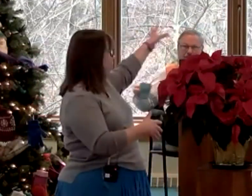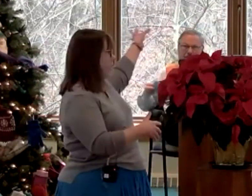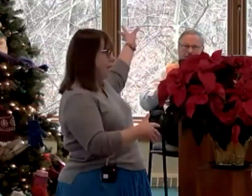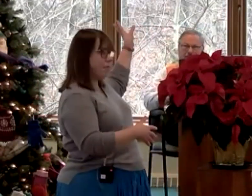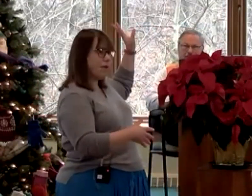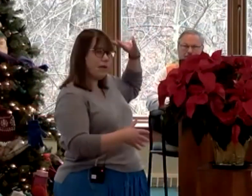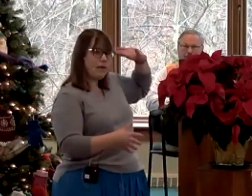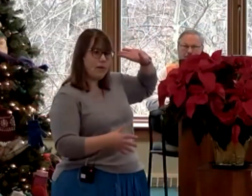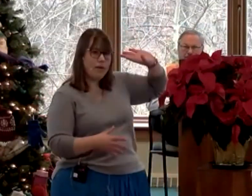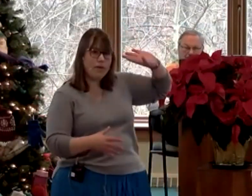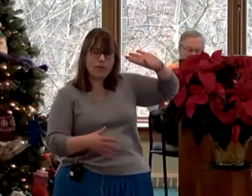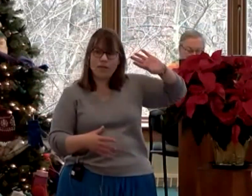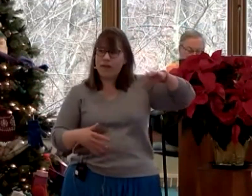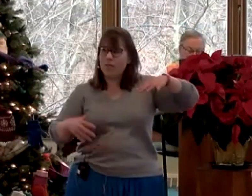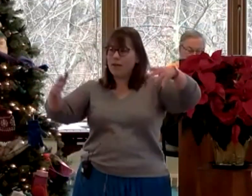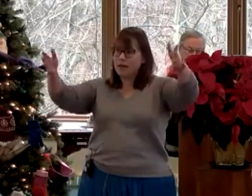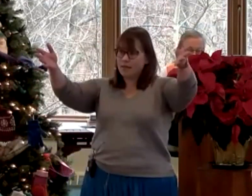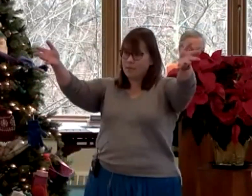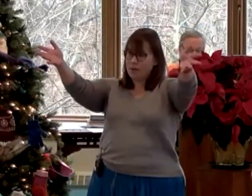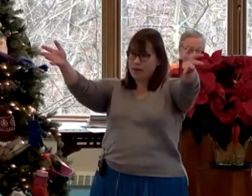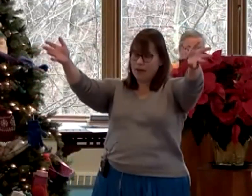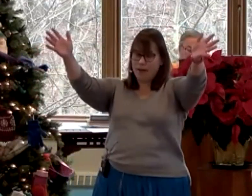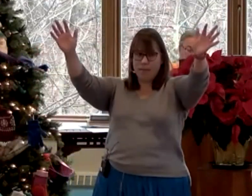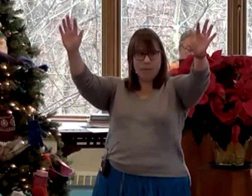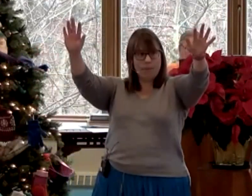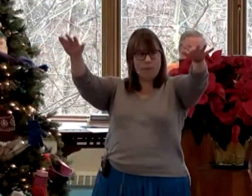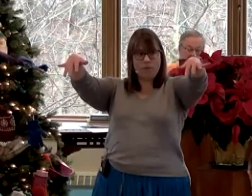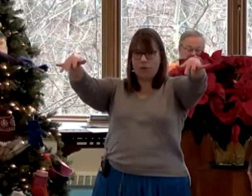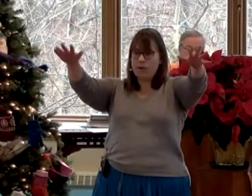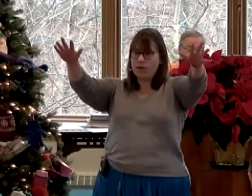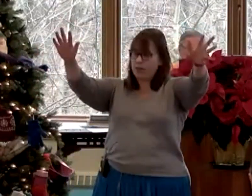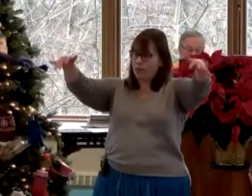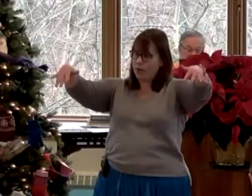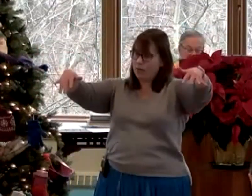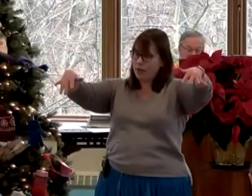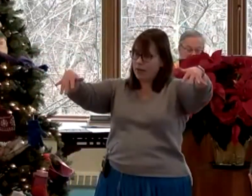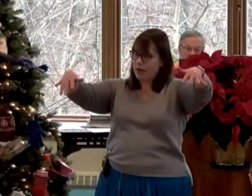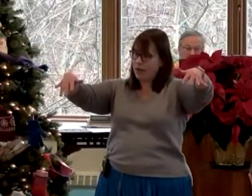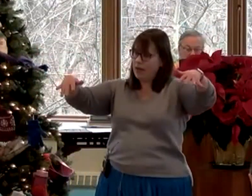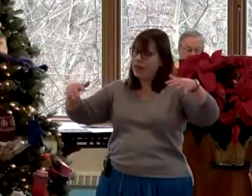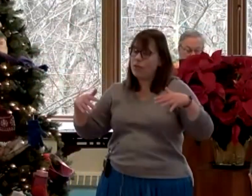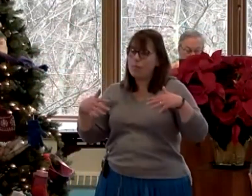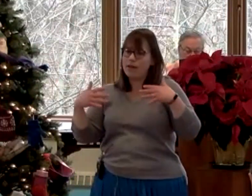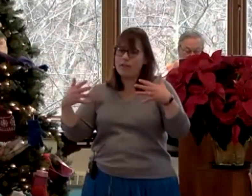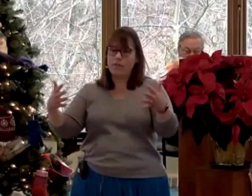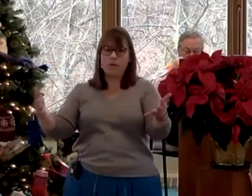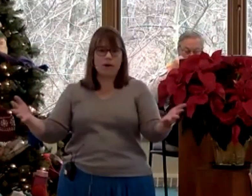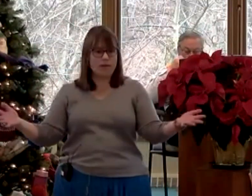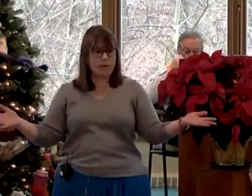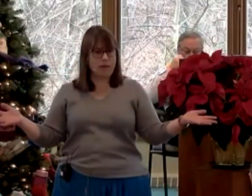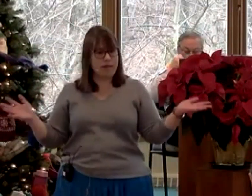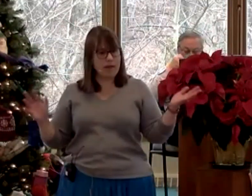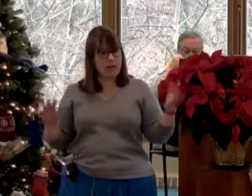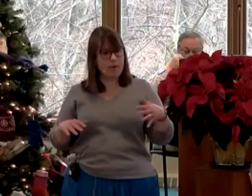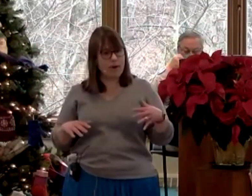love looking out the windows. We like the pretty quilts on the walls back here. Can you imagine if we walked